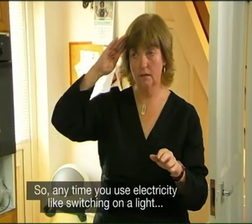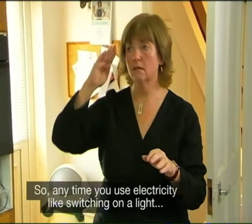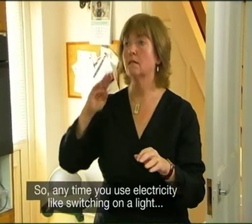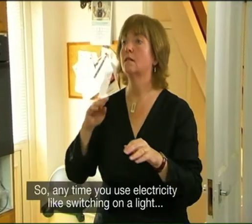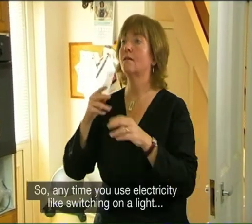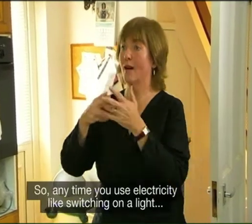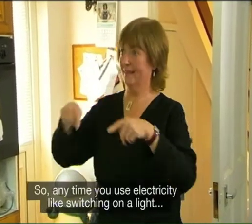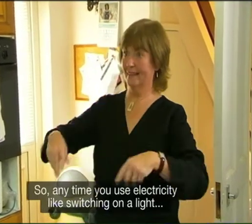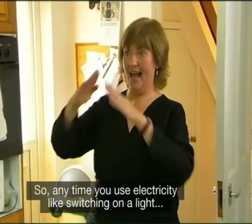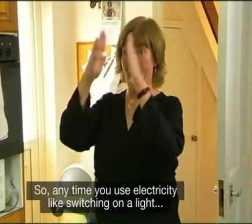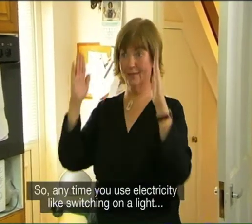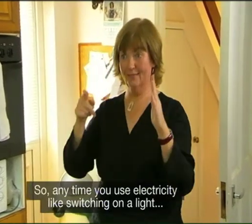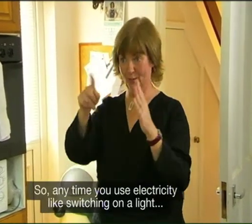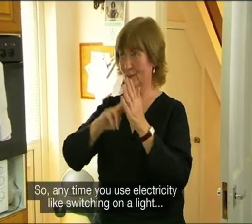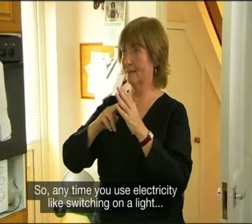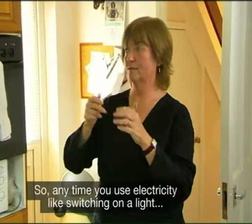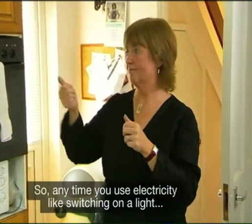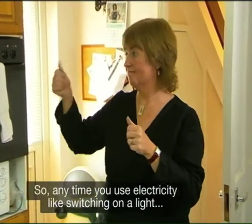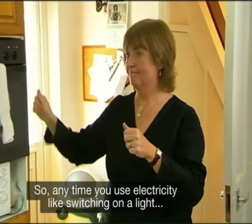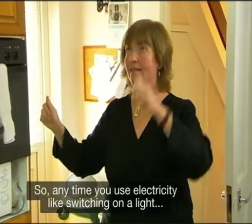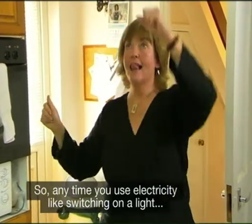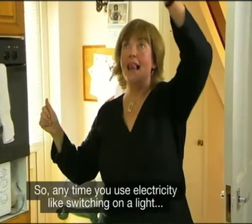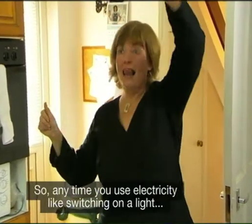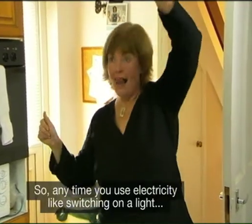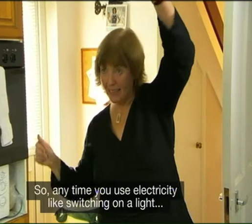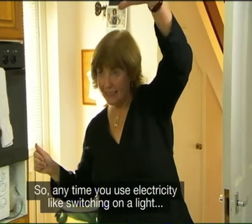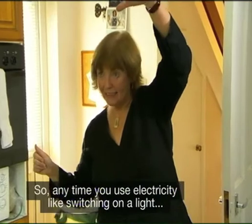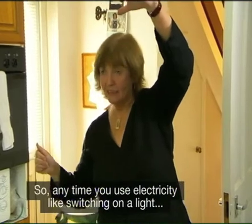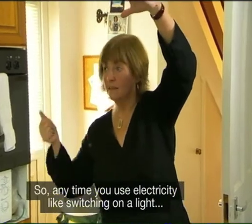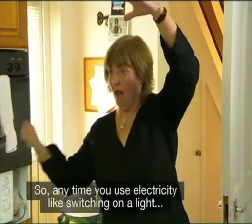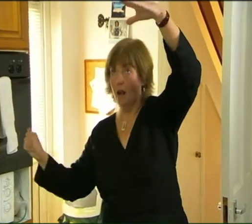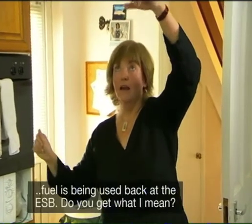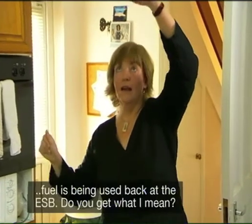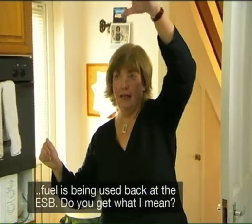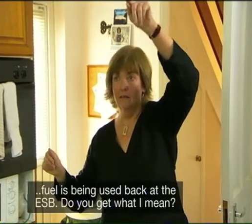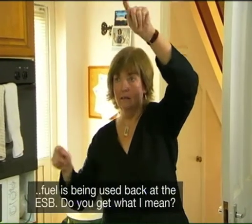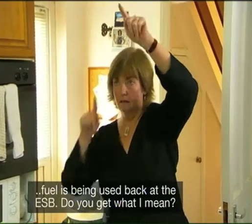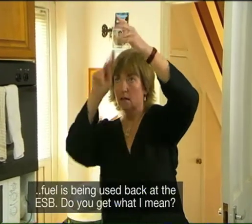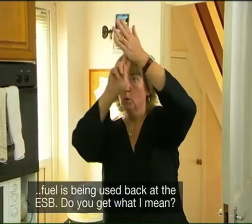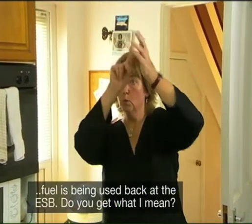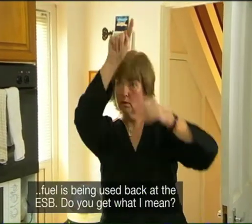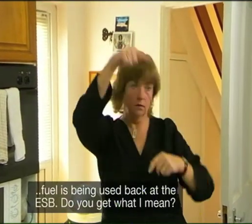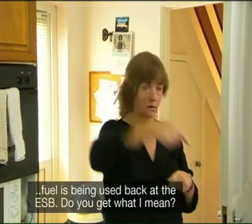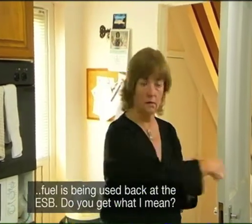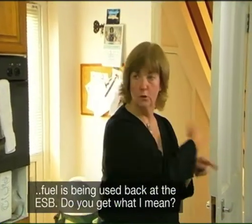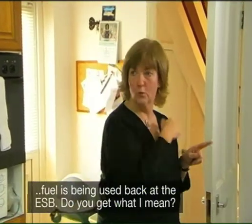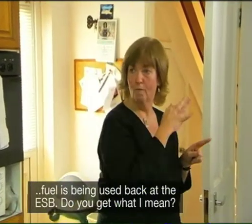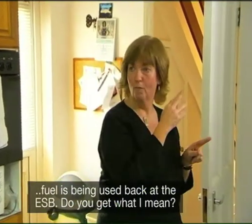So, anytime you use electricity, like switching on a light, fuel is being used back at the ESB.